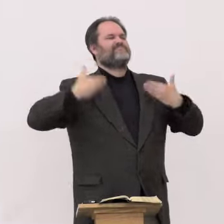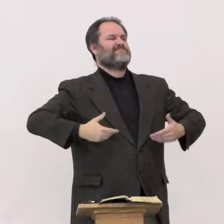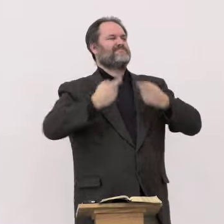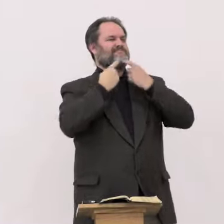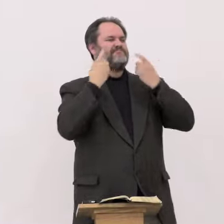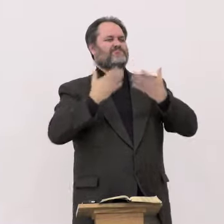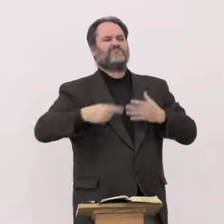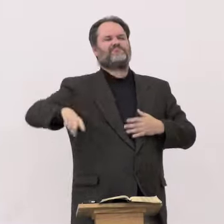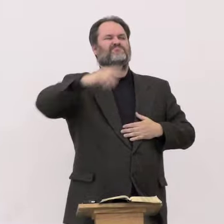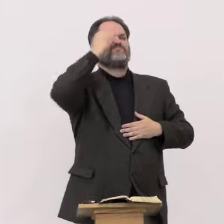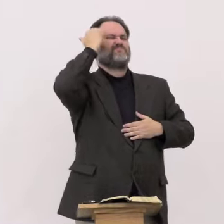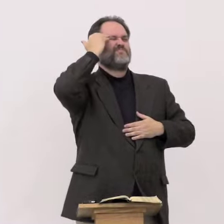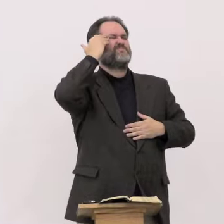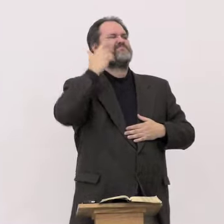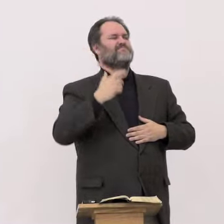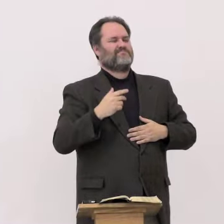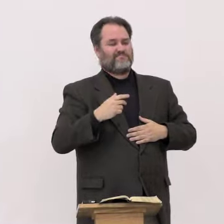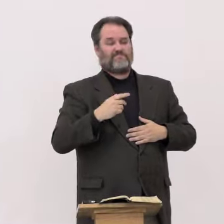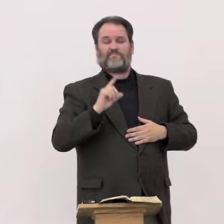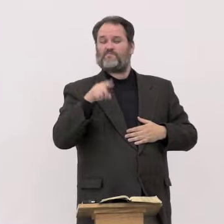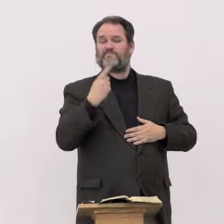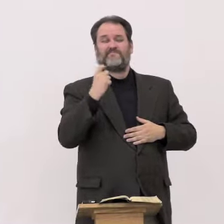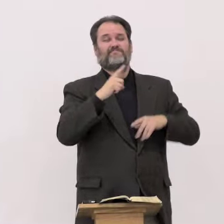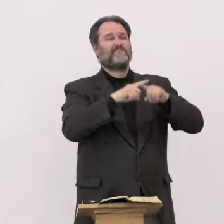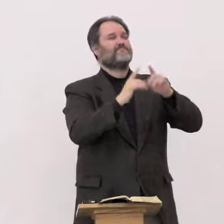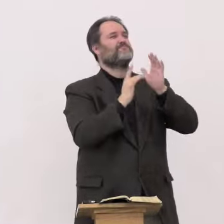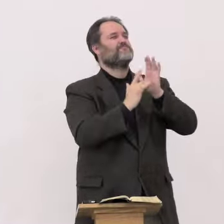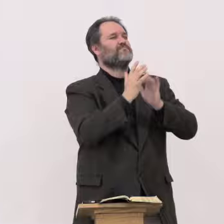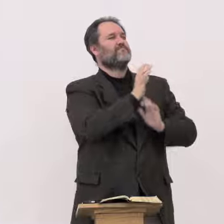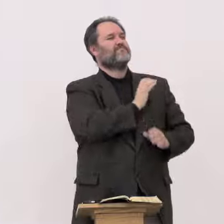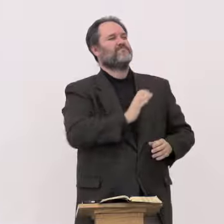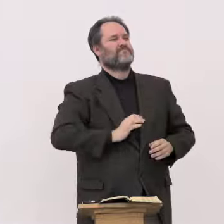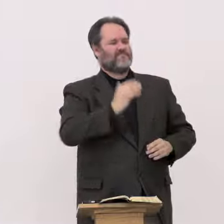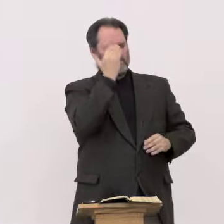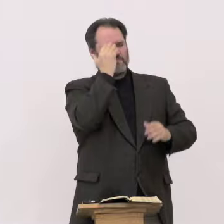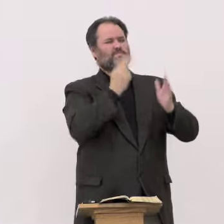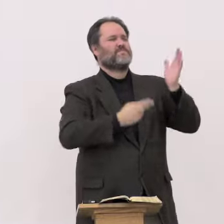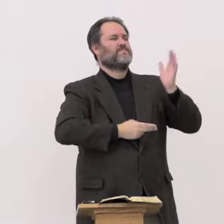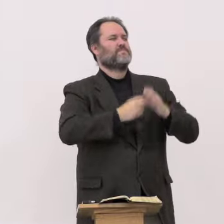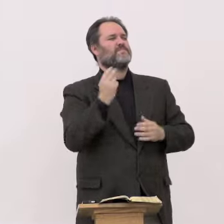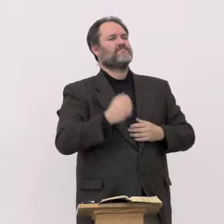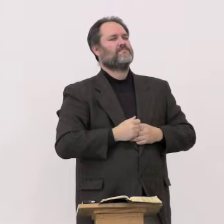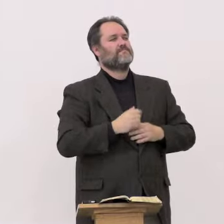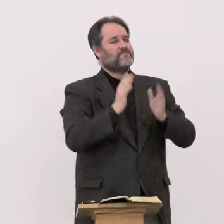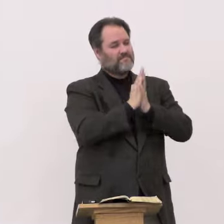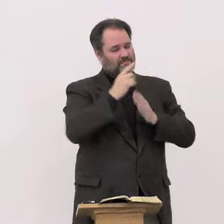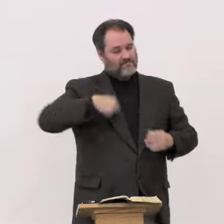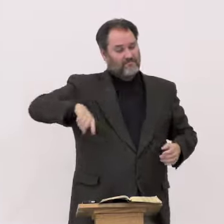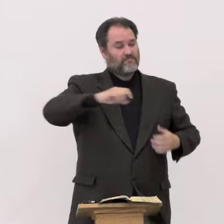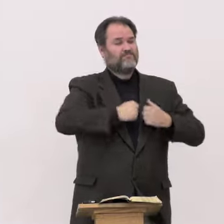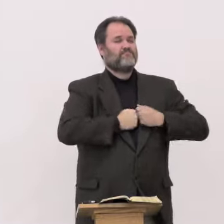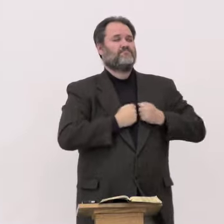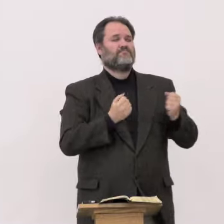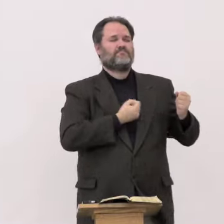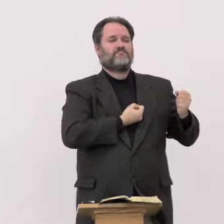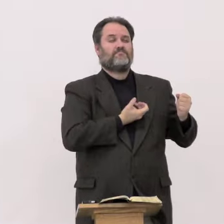truth. That they will know that we're all sinners. And we only have to depend upon you. The